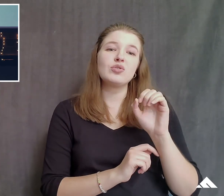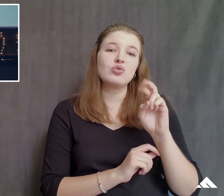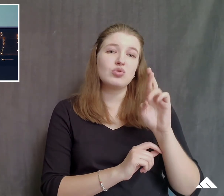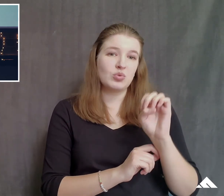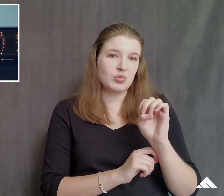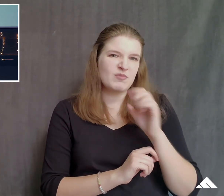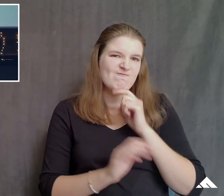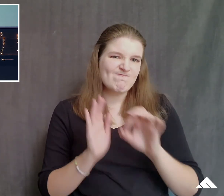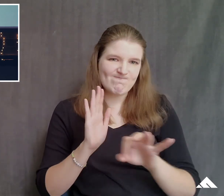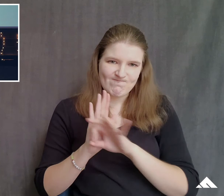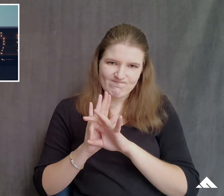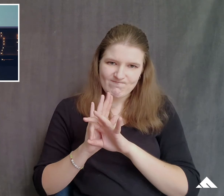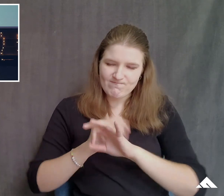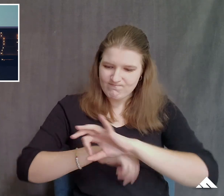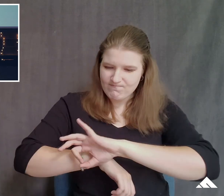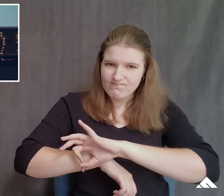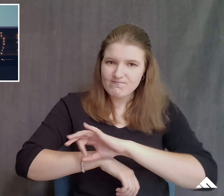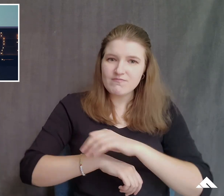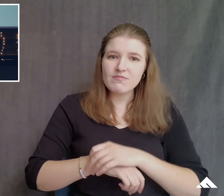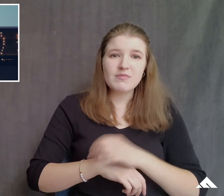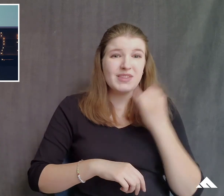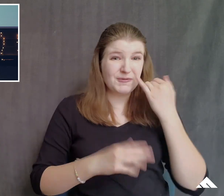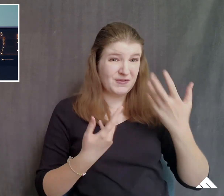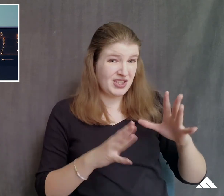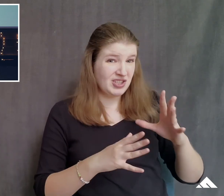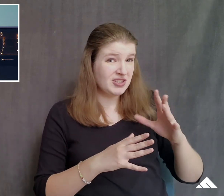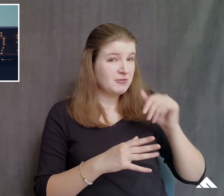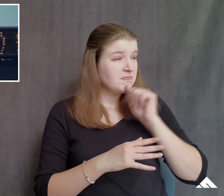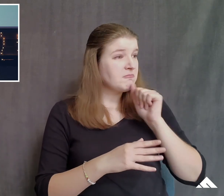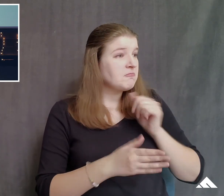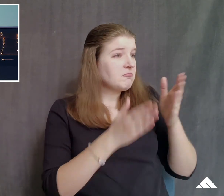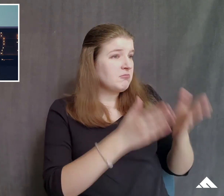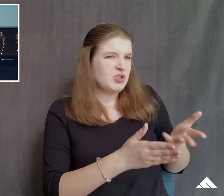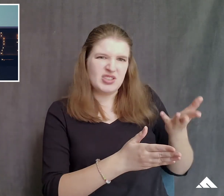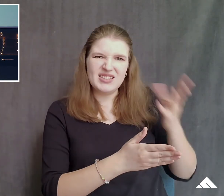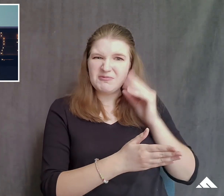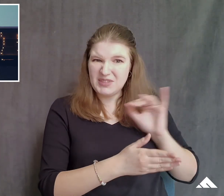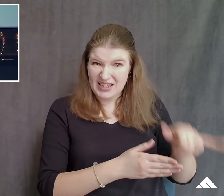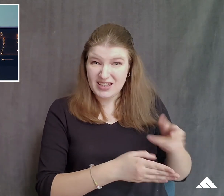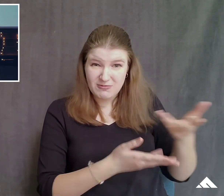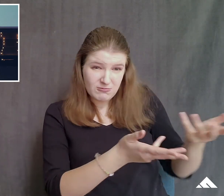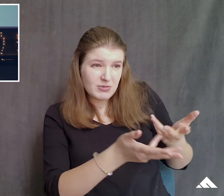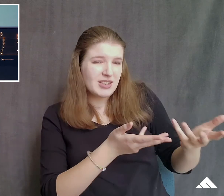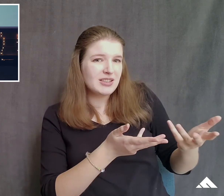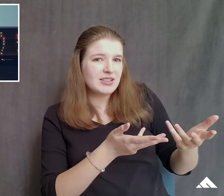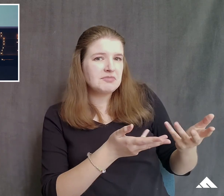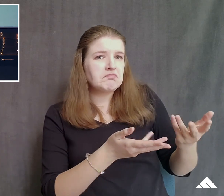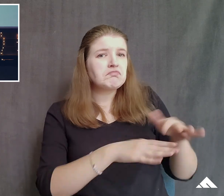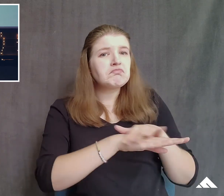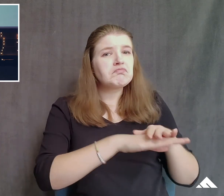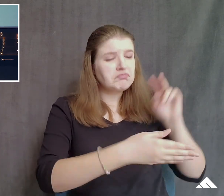And if you've ever dealt with any buddy in that condition, bed sores don't look that dramatic